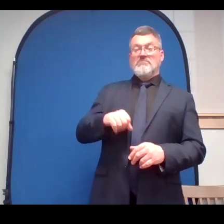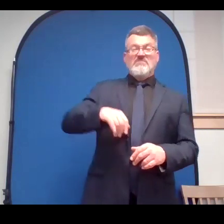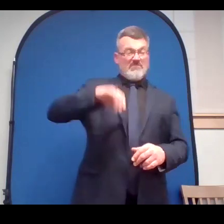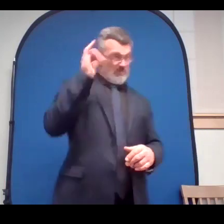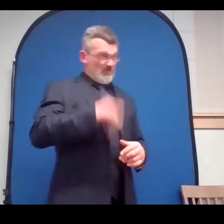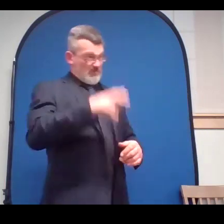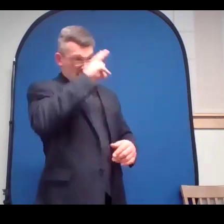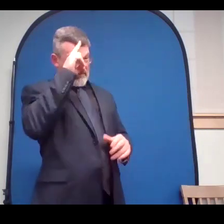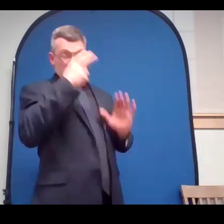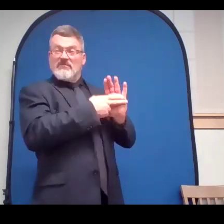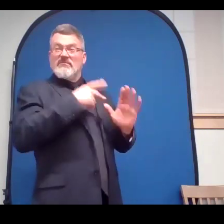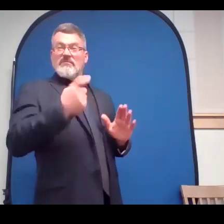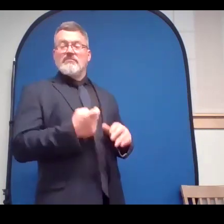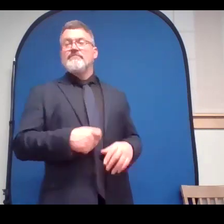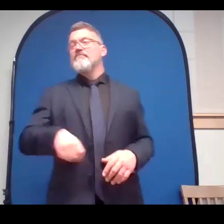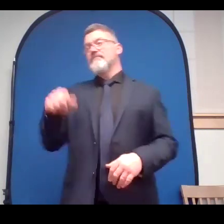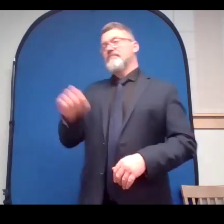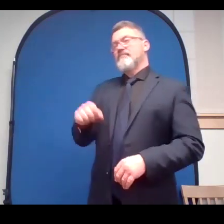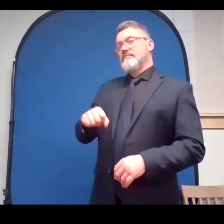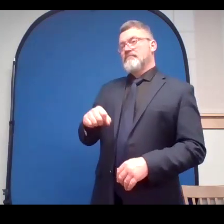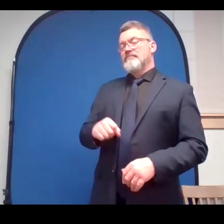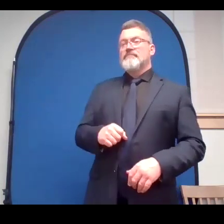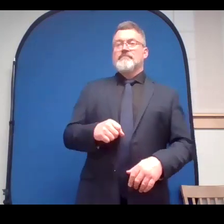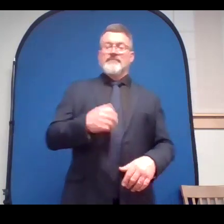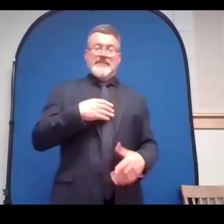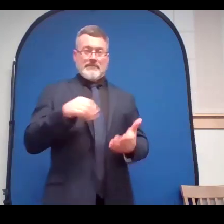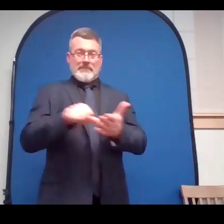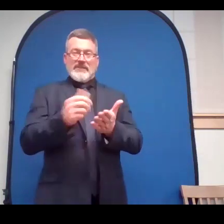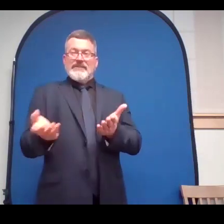And on the next page, section six,